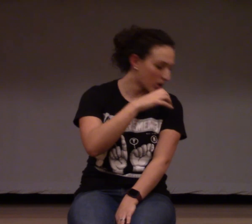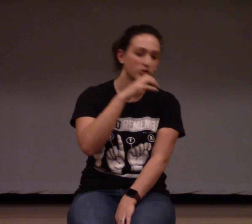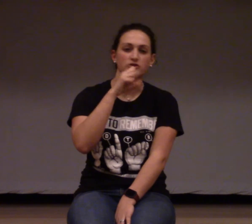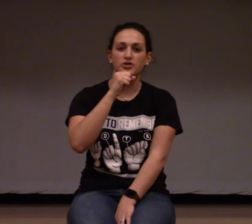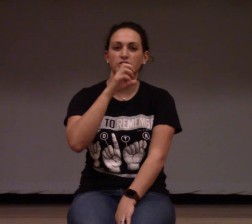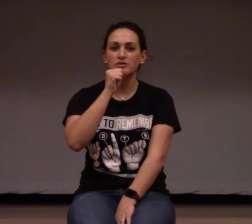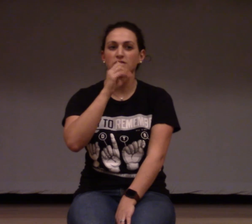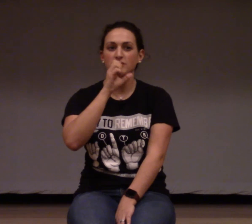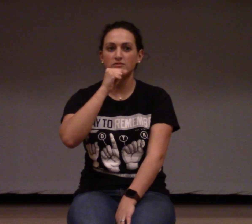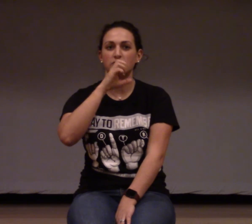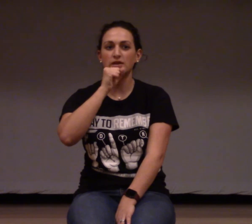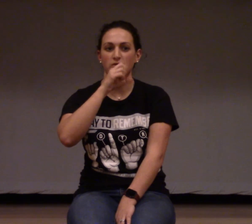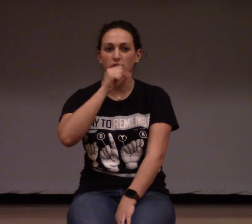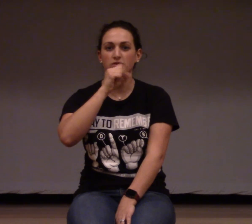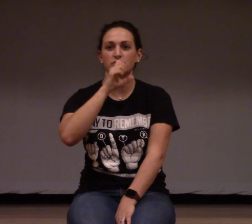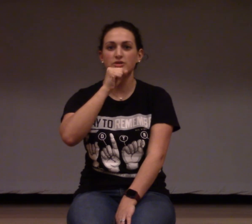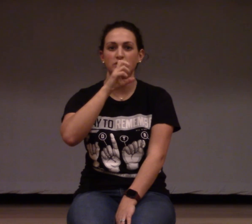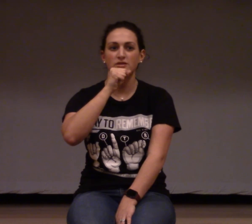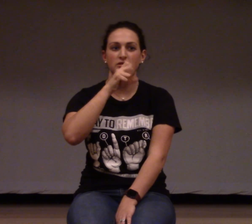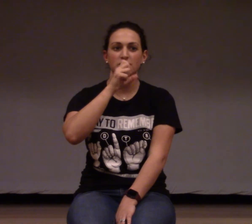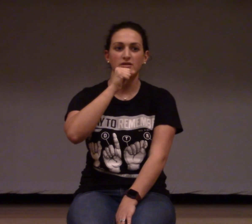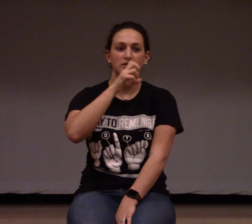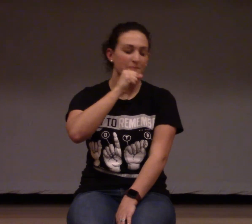Orange. We did orange.